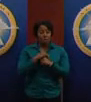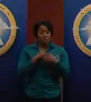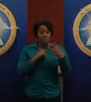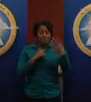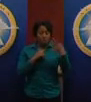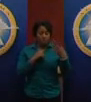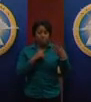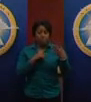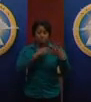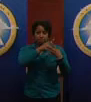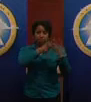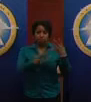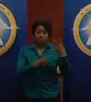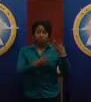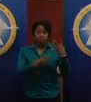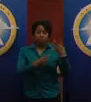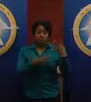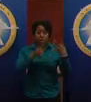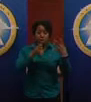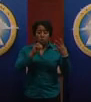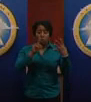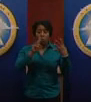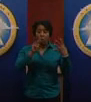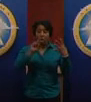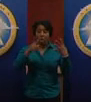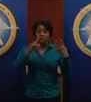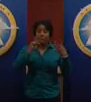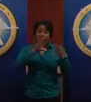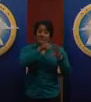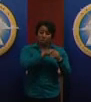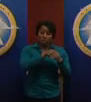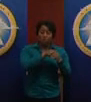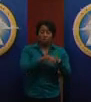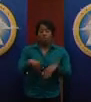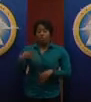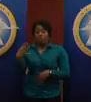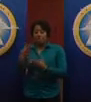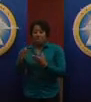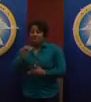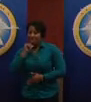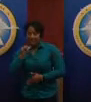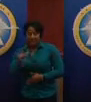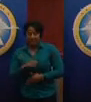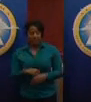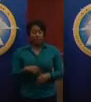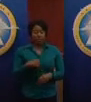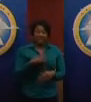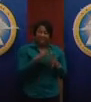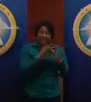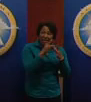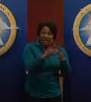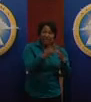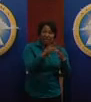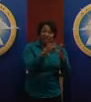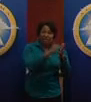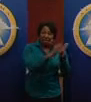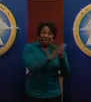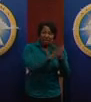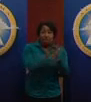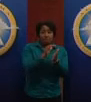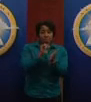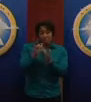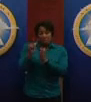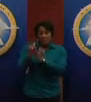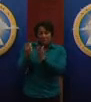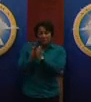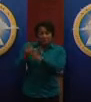things that the roadmap is to cover, and there are four things that it is not. So it's a guidance document, but it's not legal